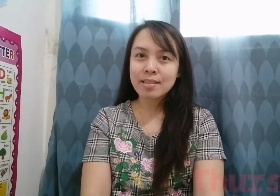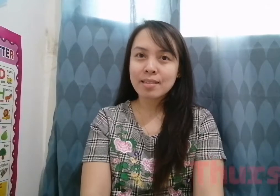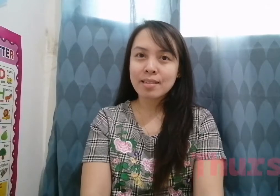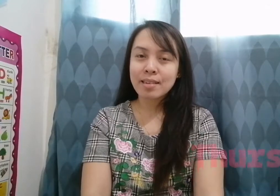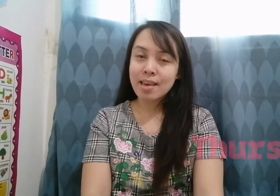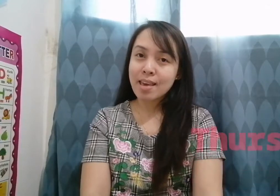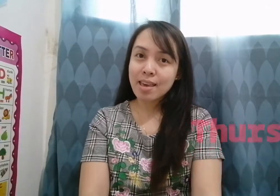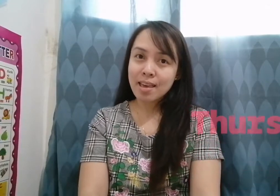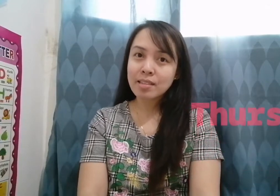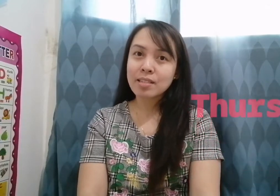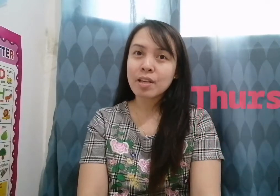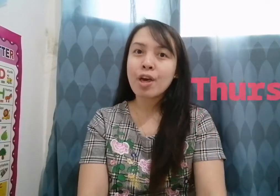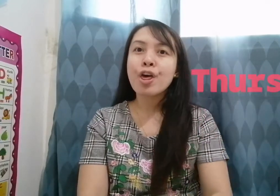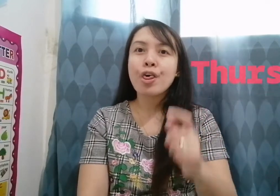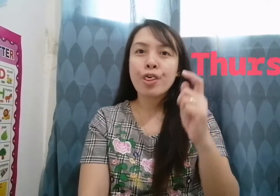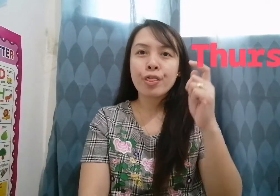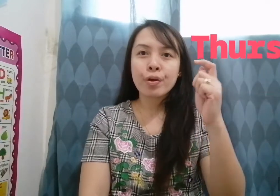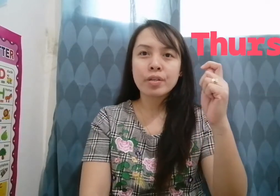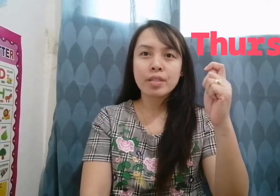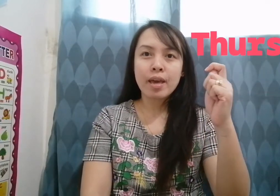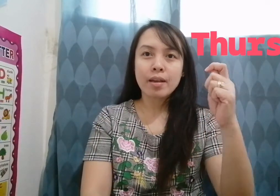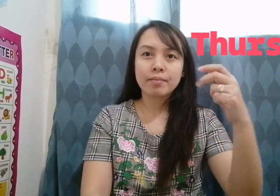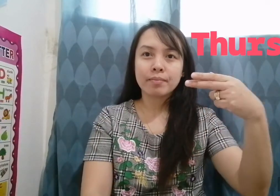Al-Khamis is Thursday.